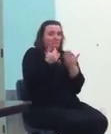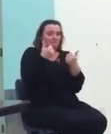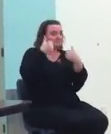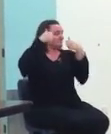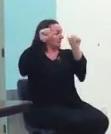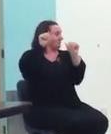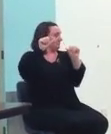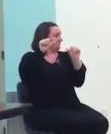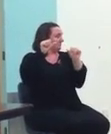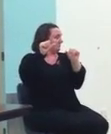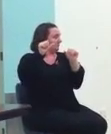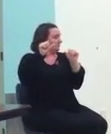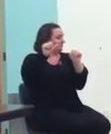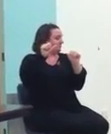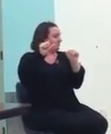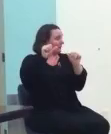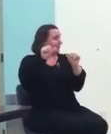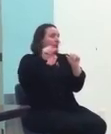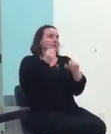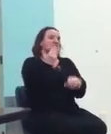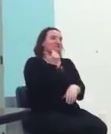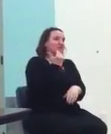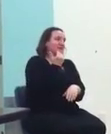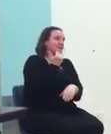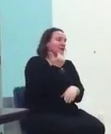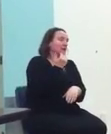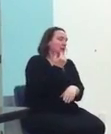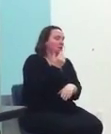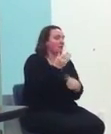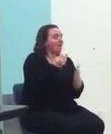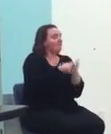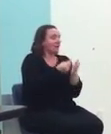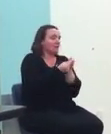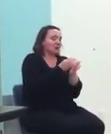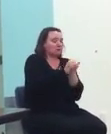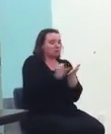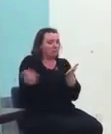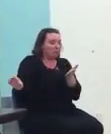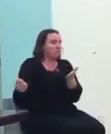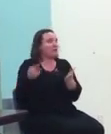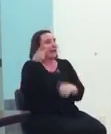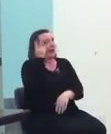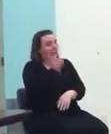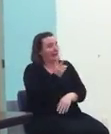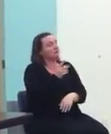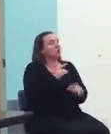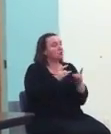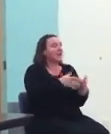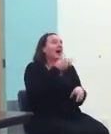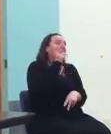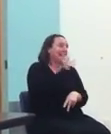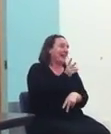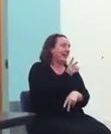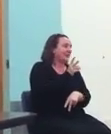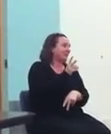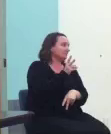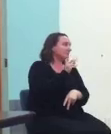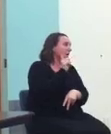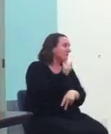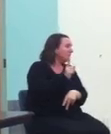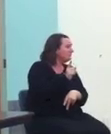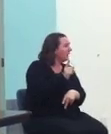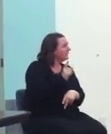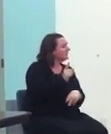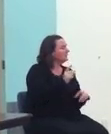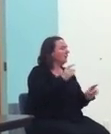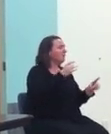And that funding has now just been removed, so they're having to start all over again. But it is about access to a fundamental right